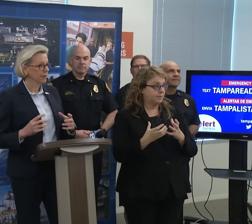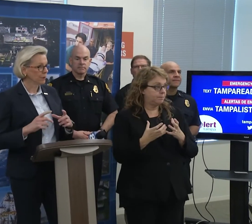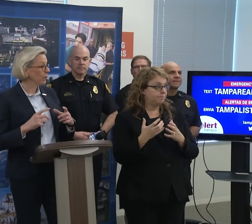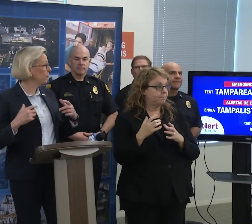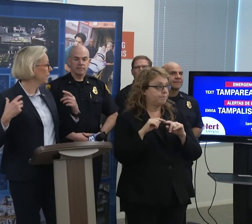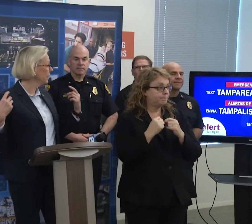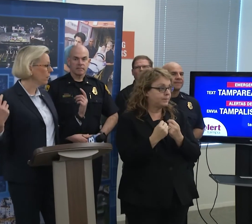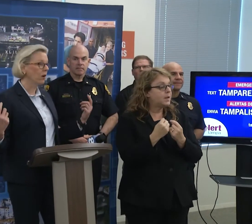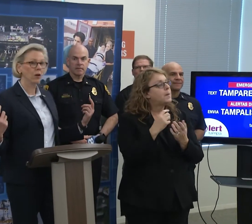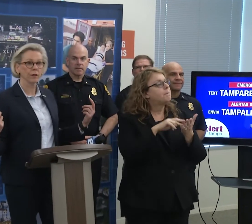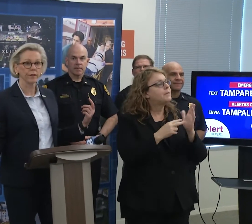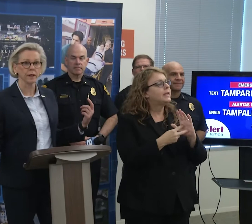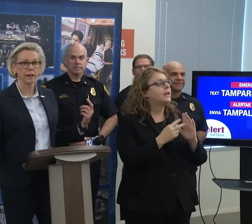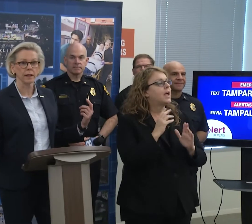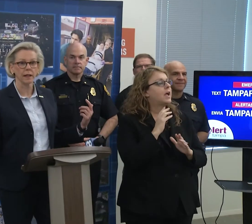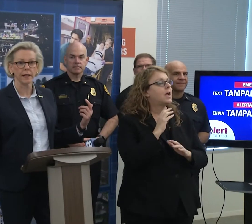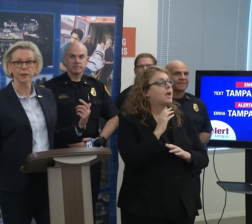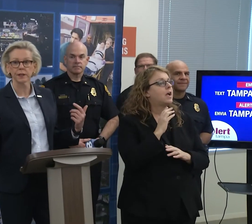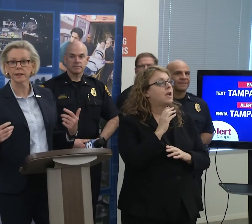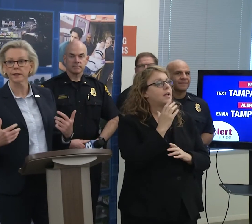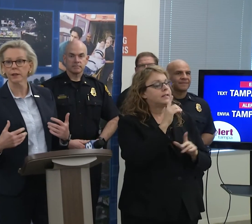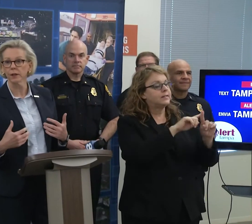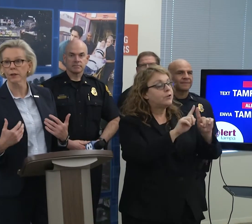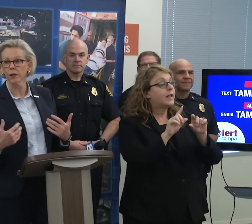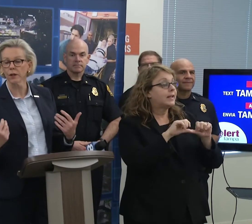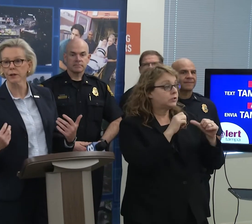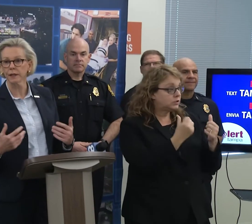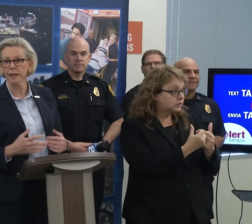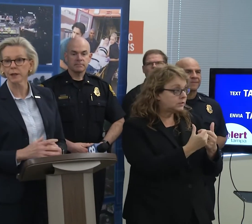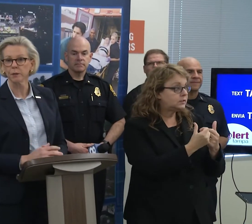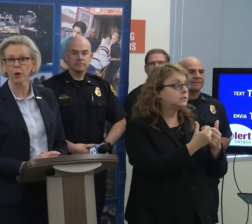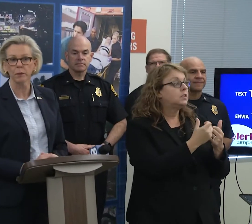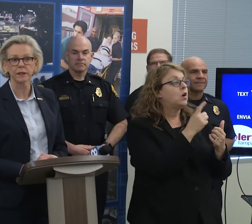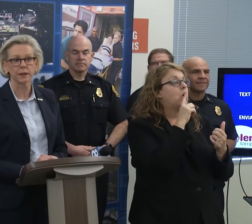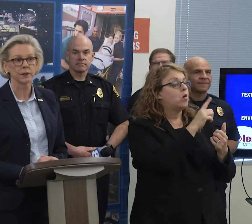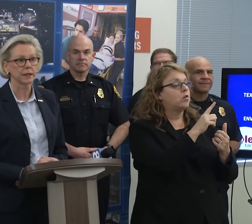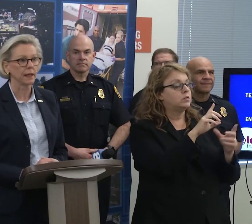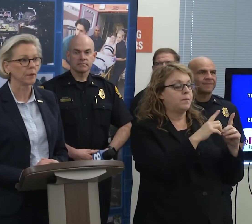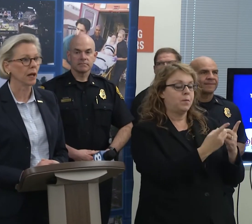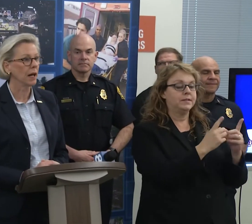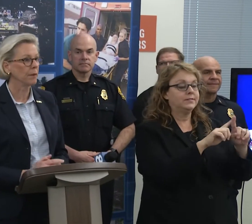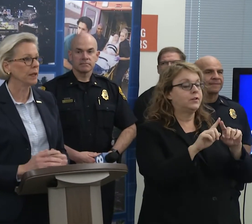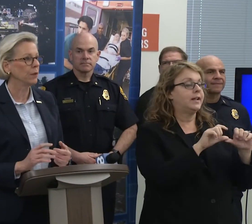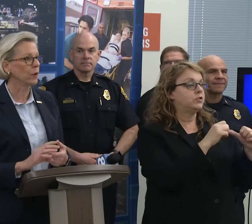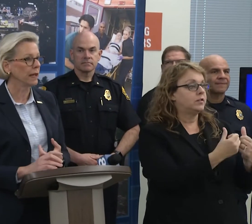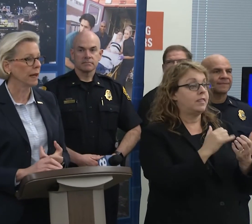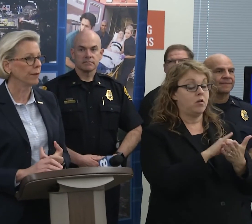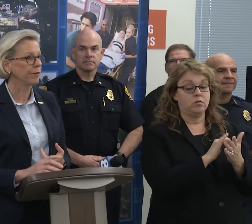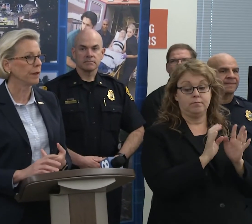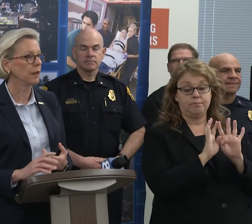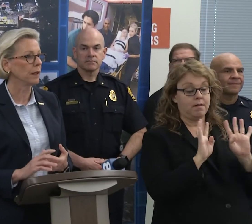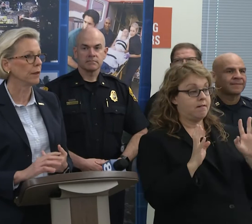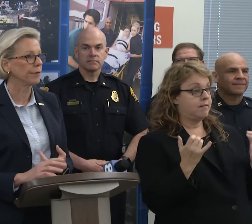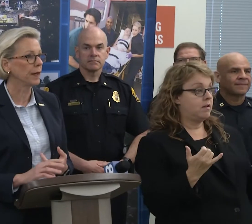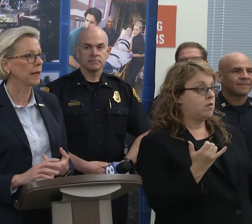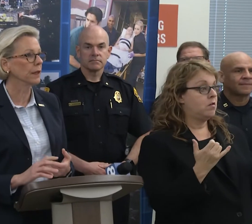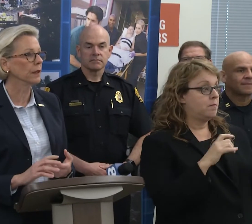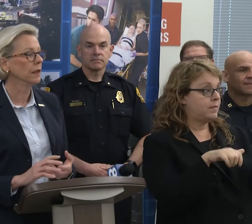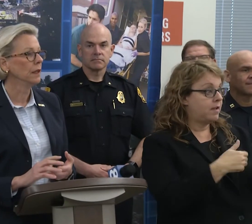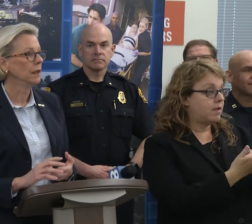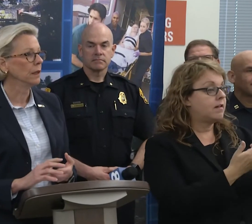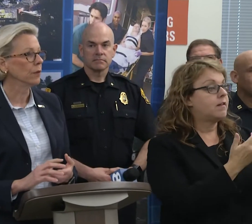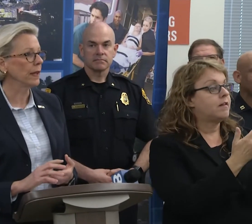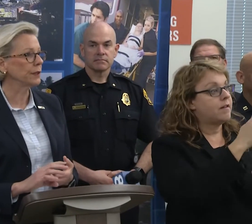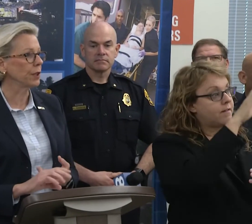effort, we mean all of the agencies that are standing, departments that are standing behind me. We have